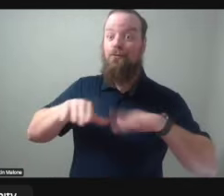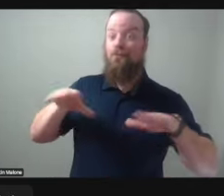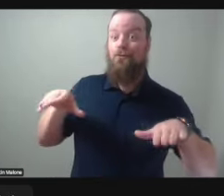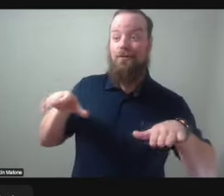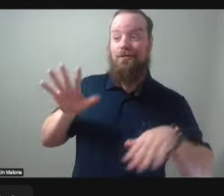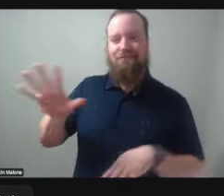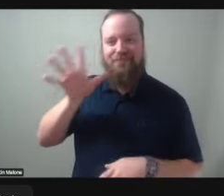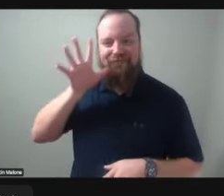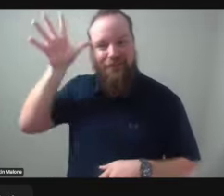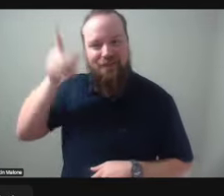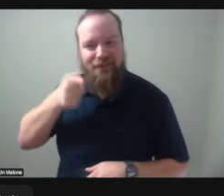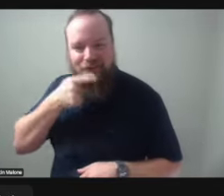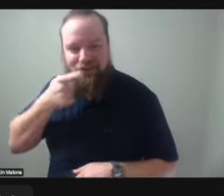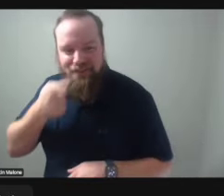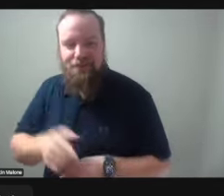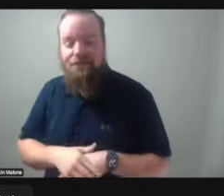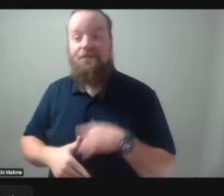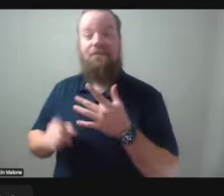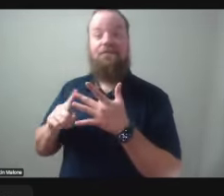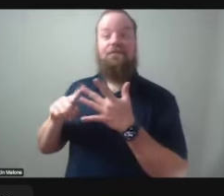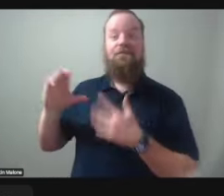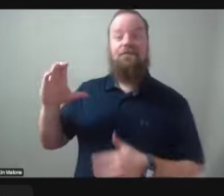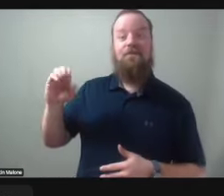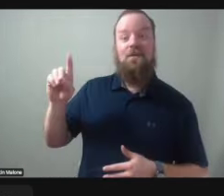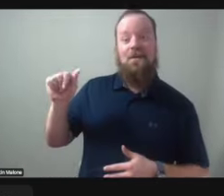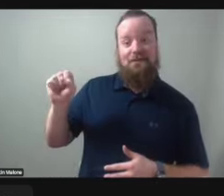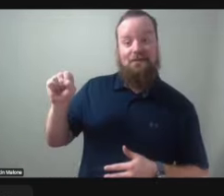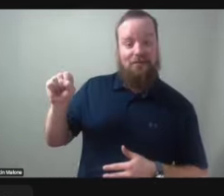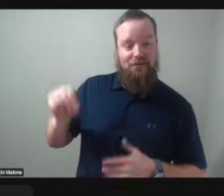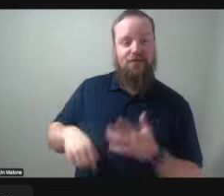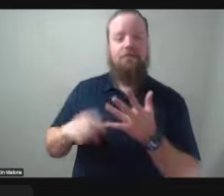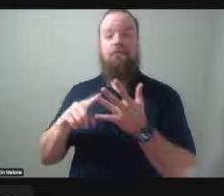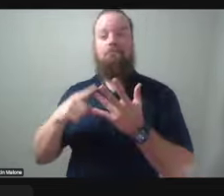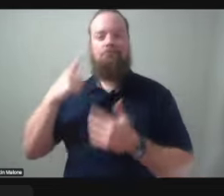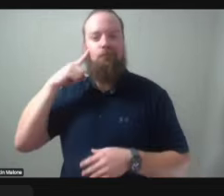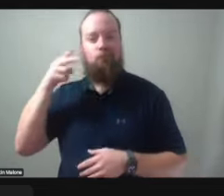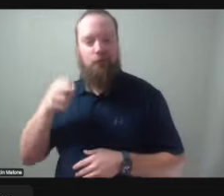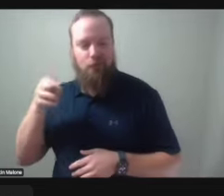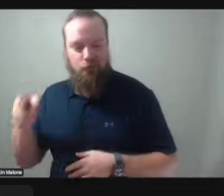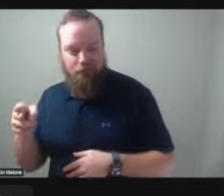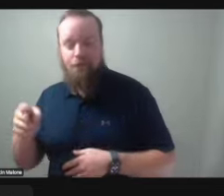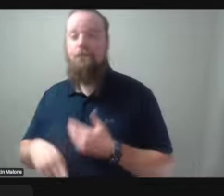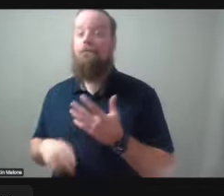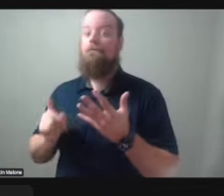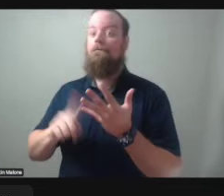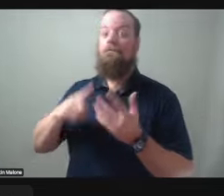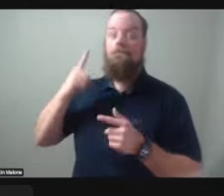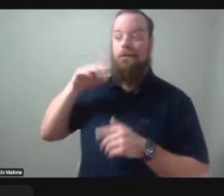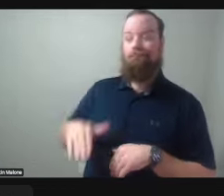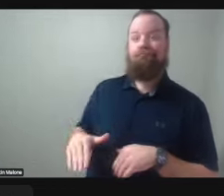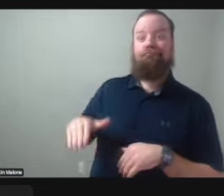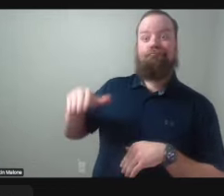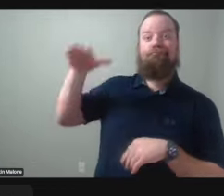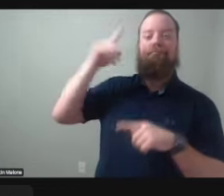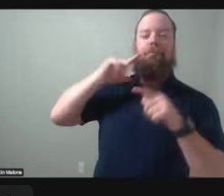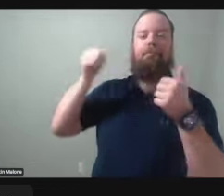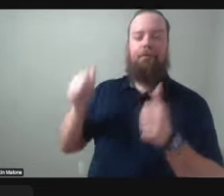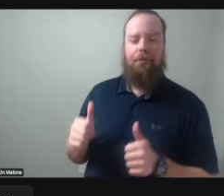are deaf children of deaf adults. Then we also have deaf children of hearing adults. We have